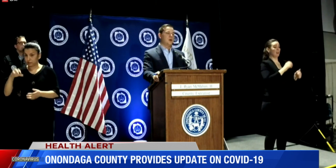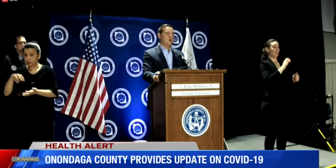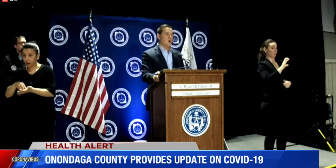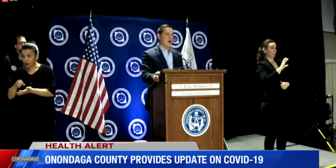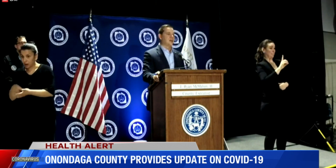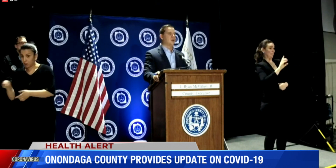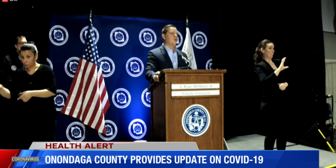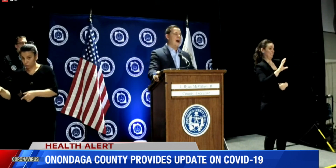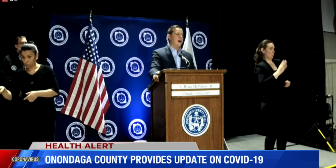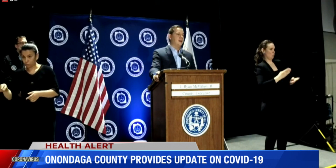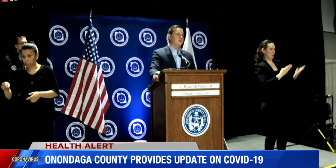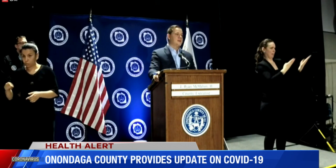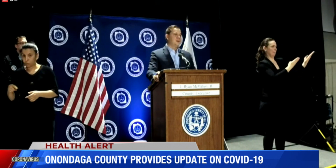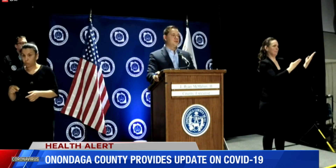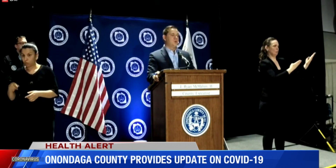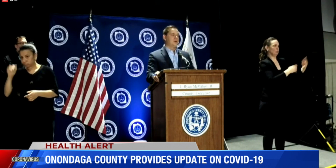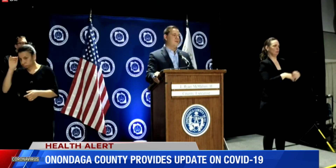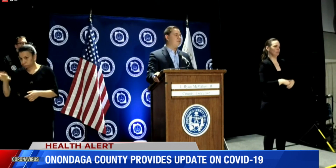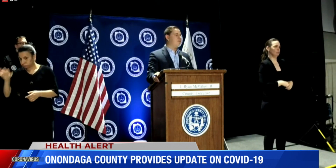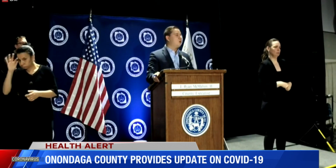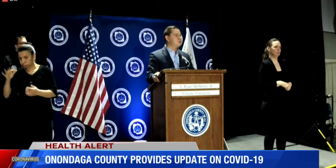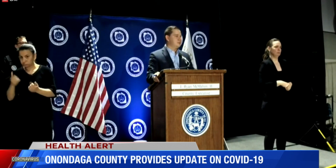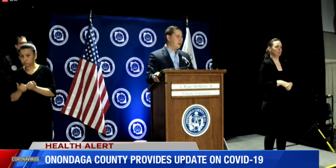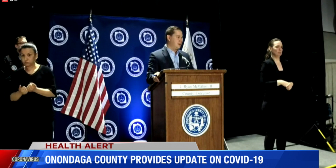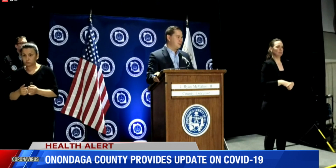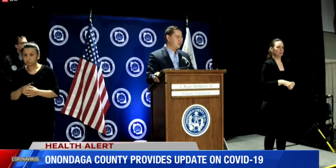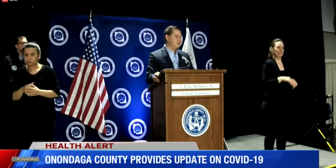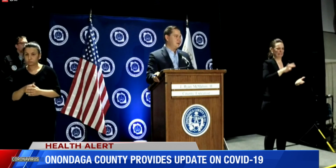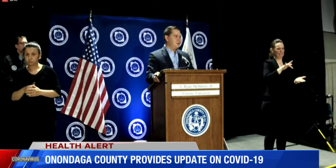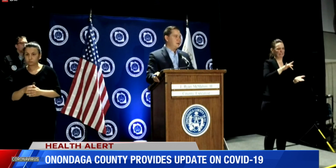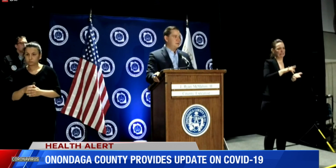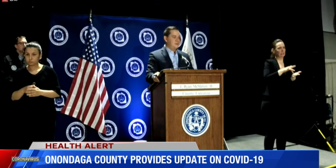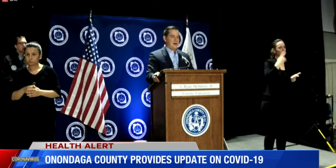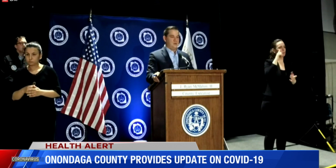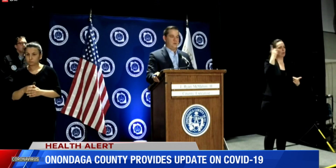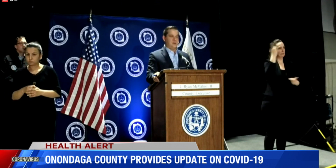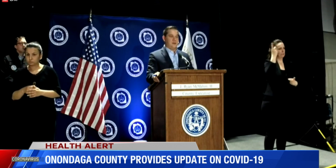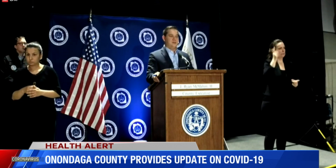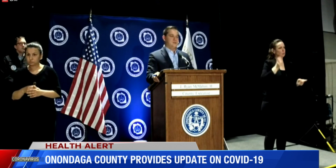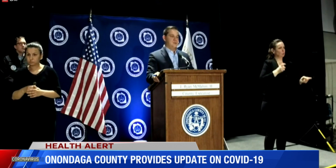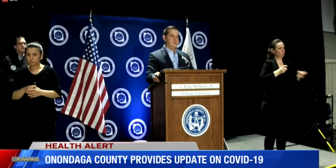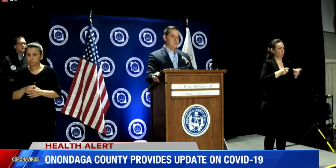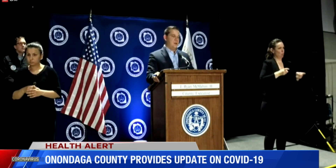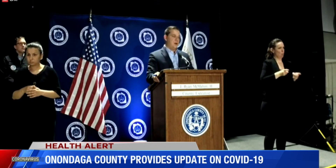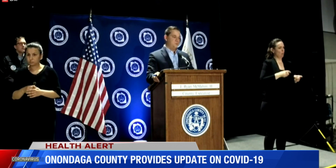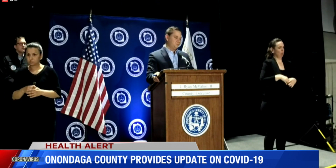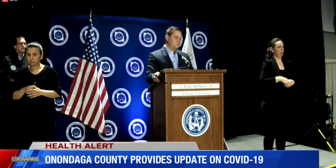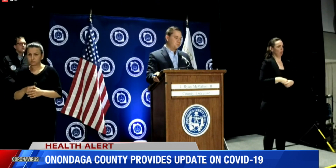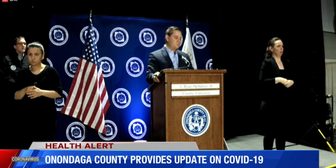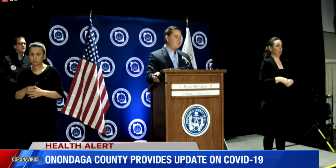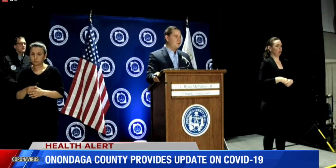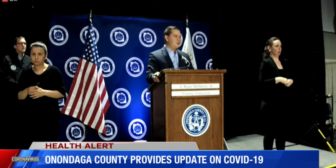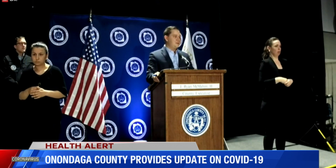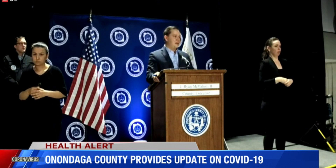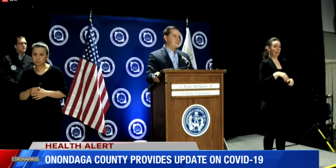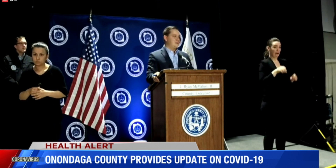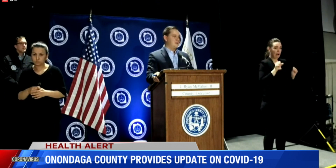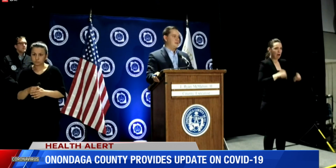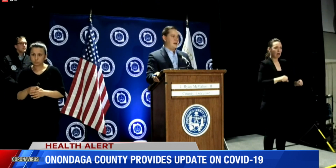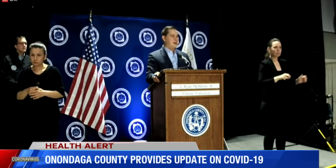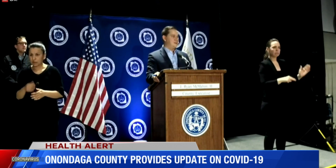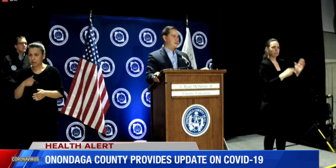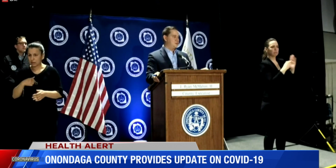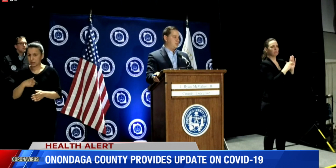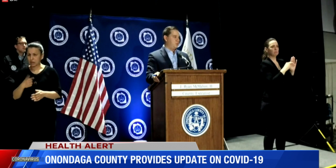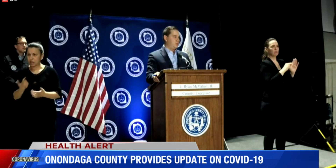becomes where I can go buy 25,000 tests, then we can make decisions about